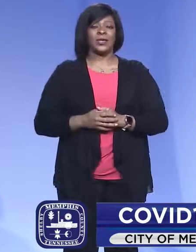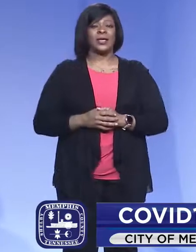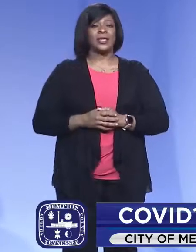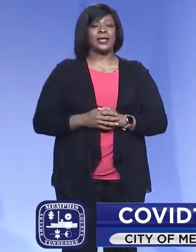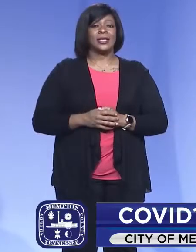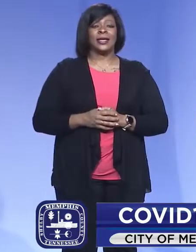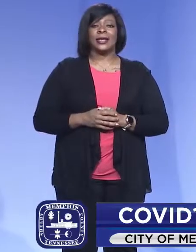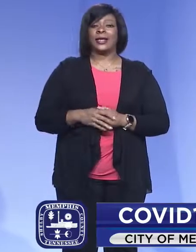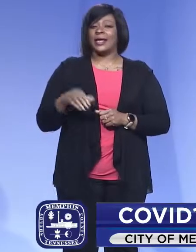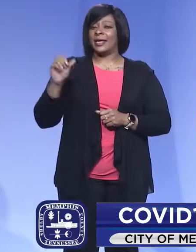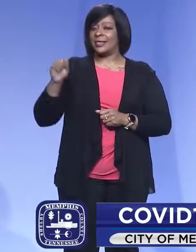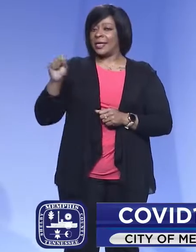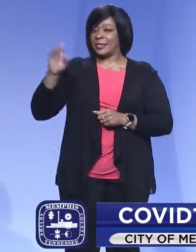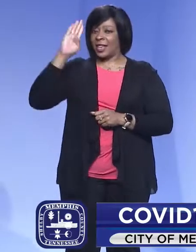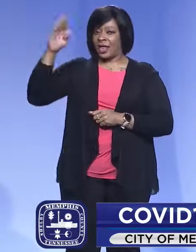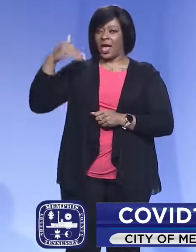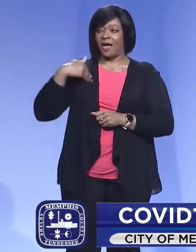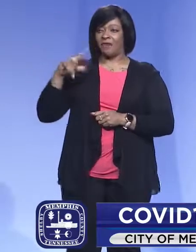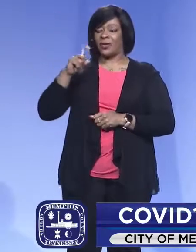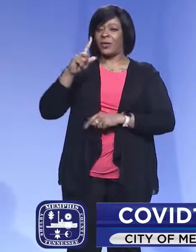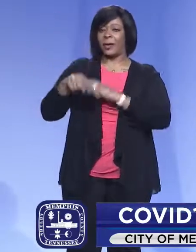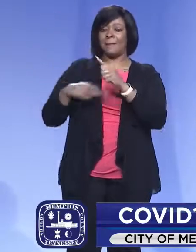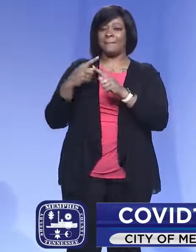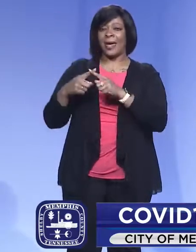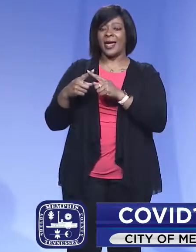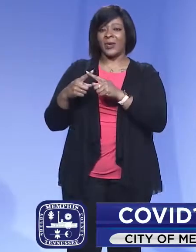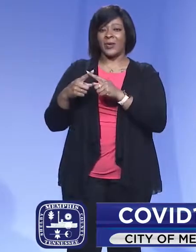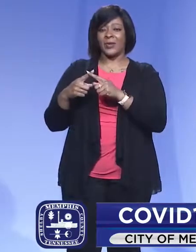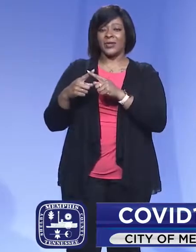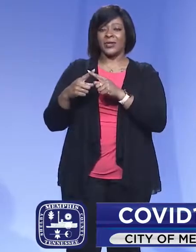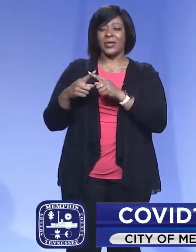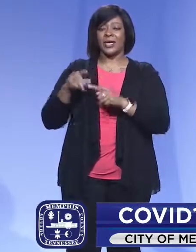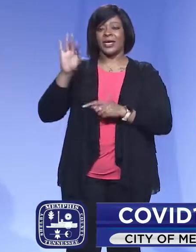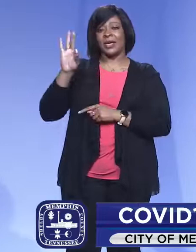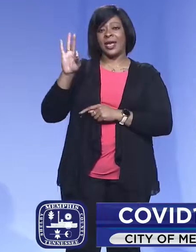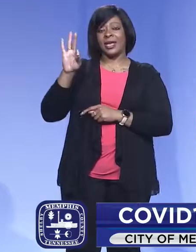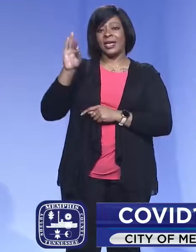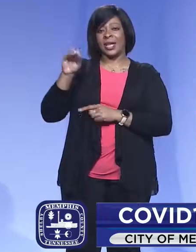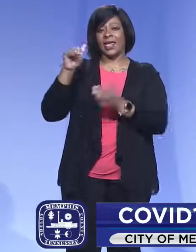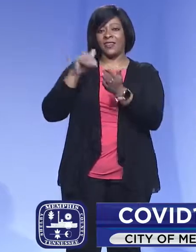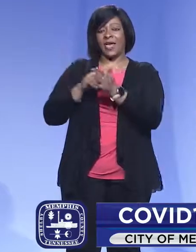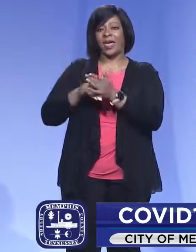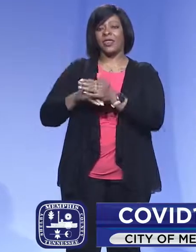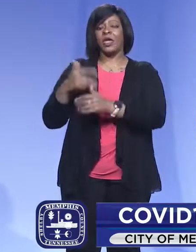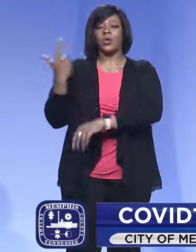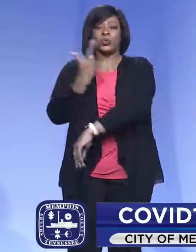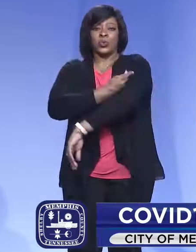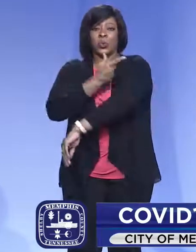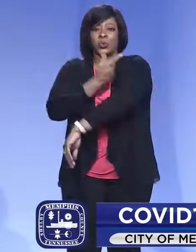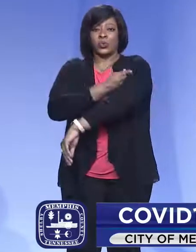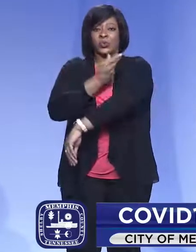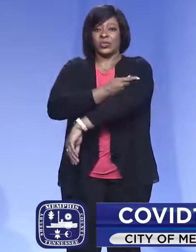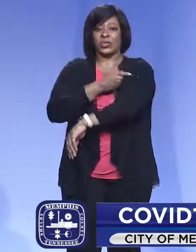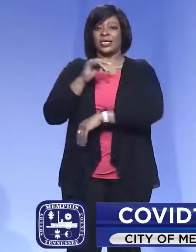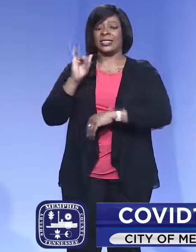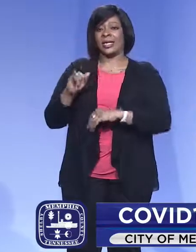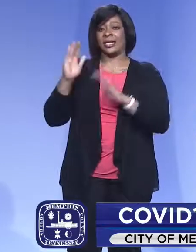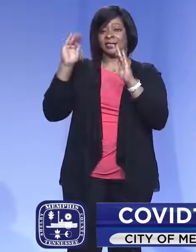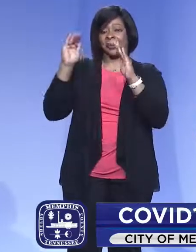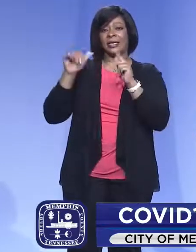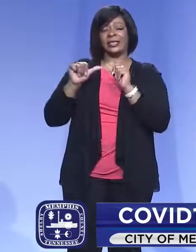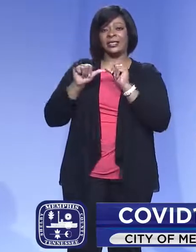Yeah, hello. I have a question regarding the 90,000 doses a week that is expected to come to the